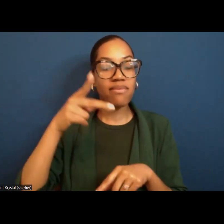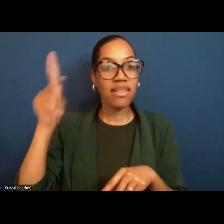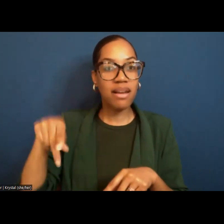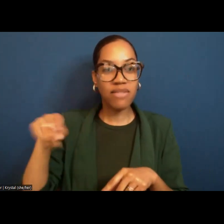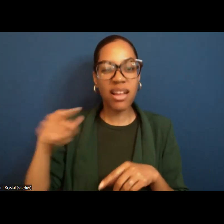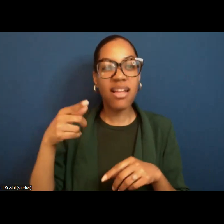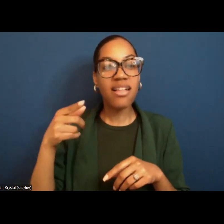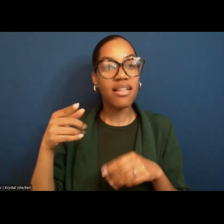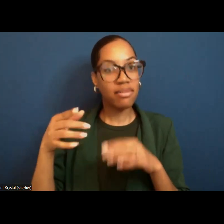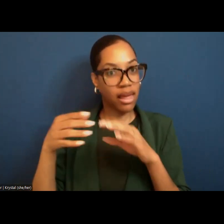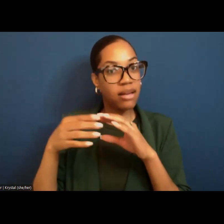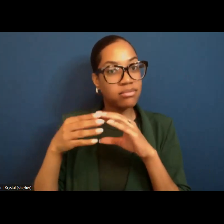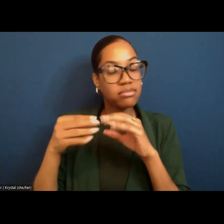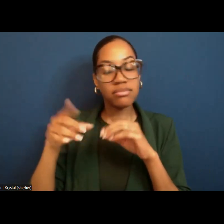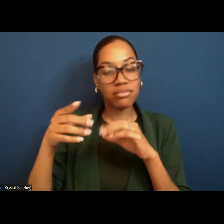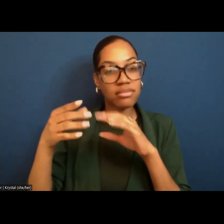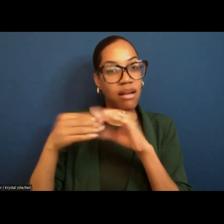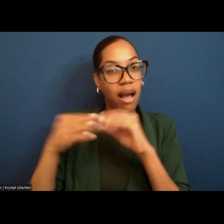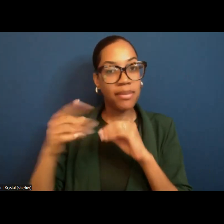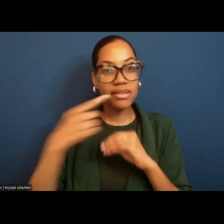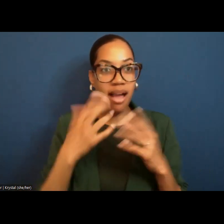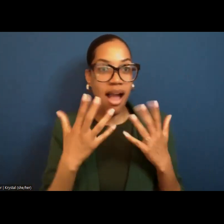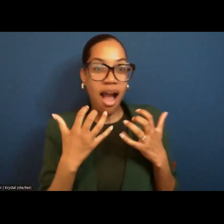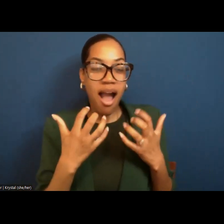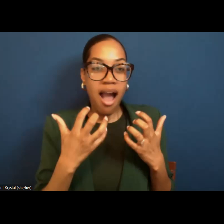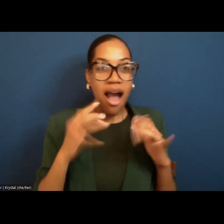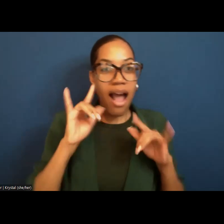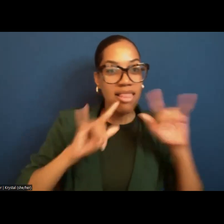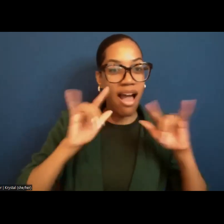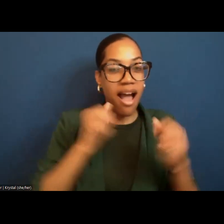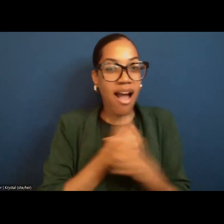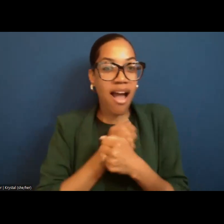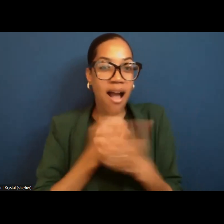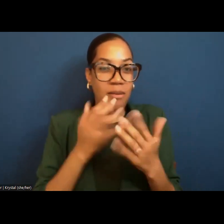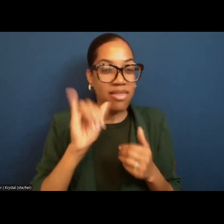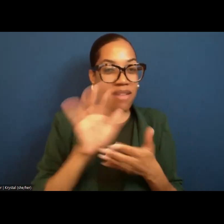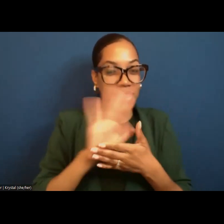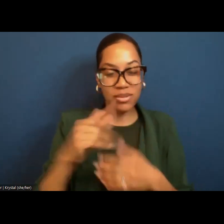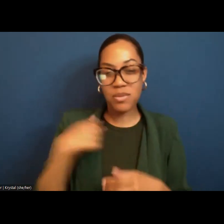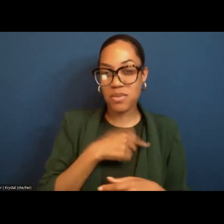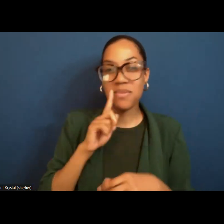them. So I Love My Hair is going to be going some other places. So thank you so much again.